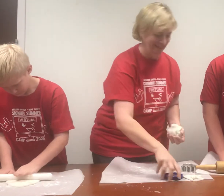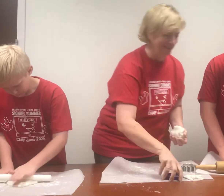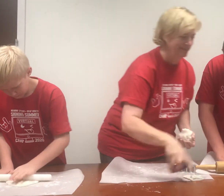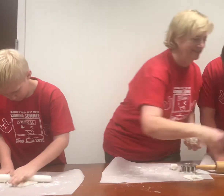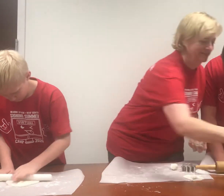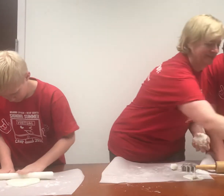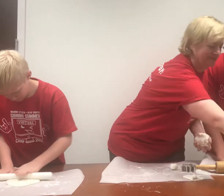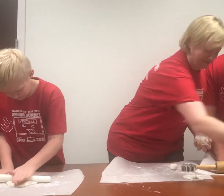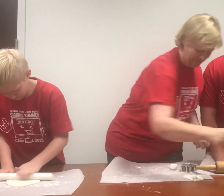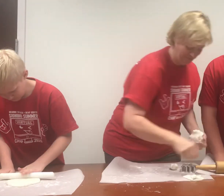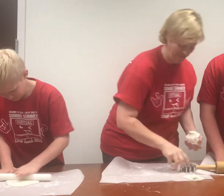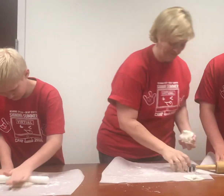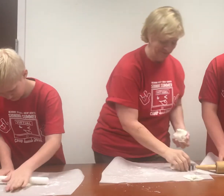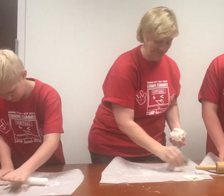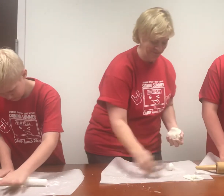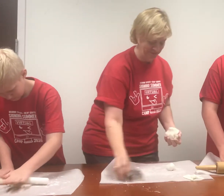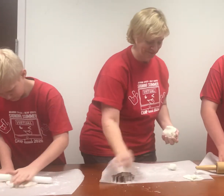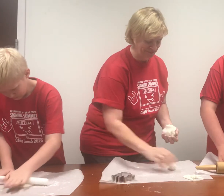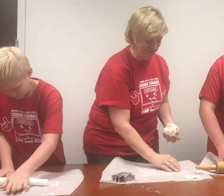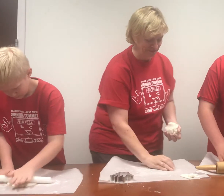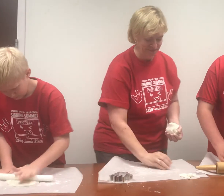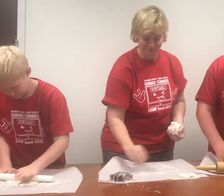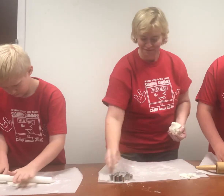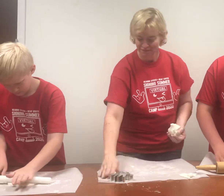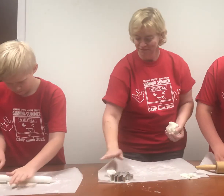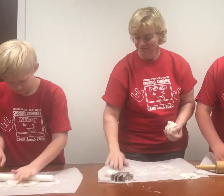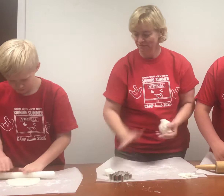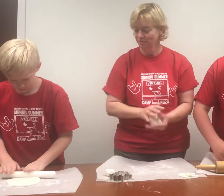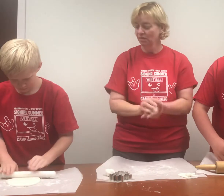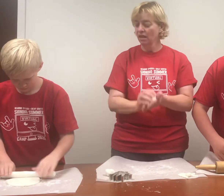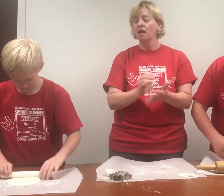Okay, so then I want to make sure that you can see this here.